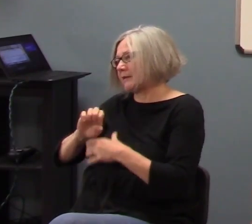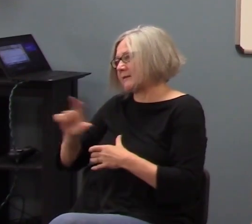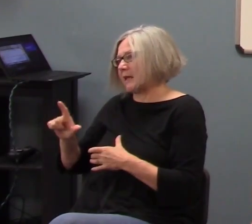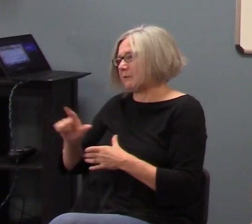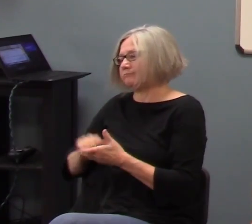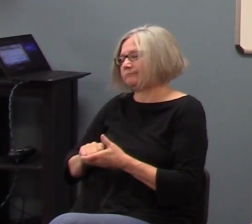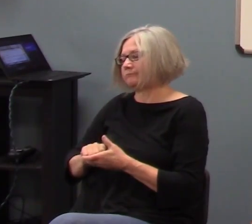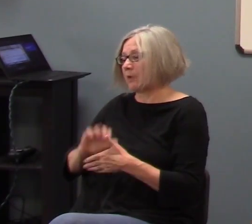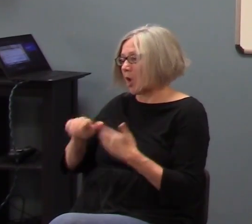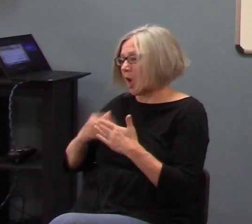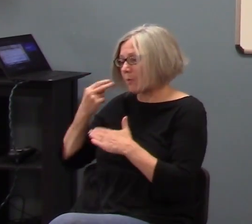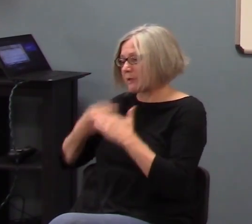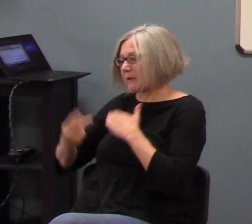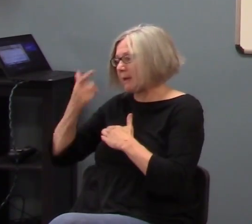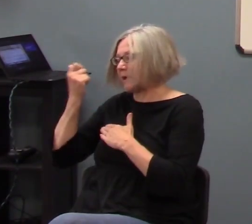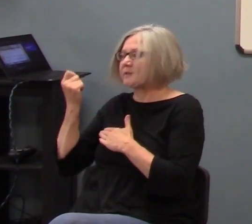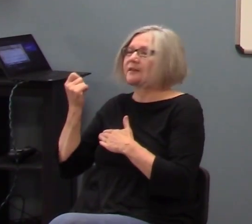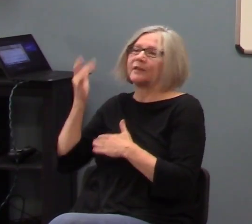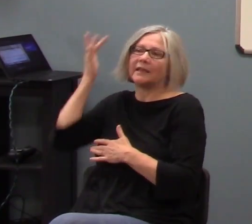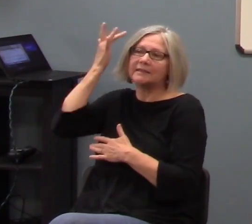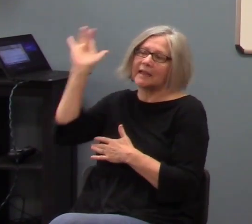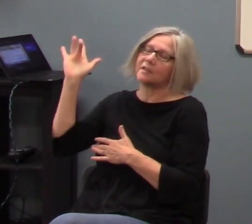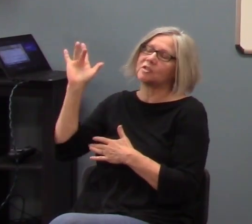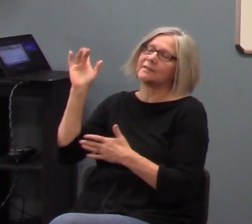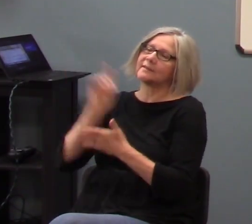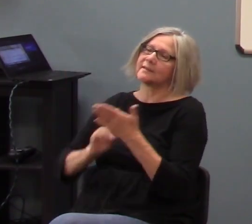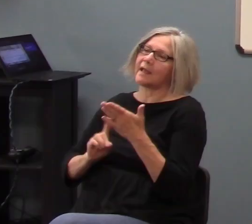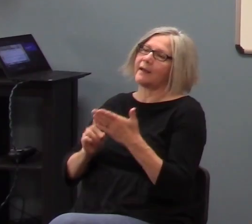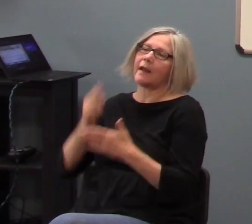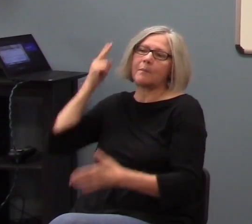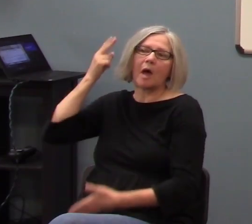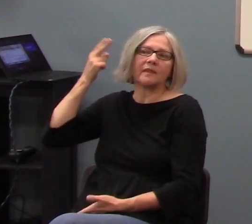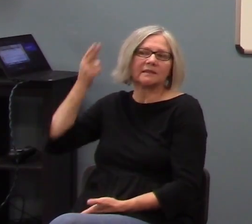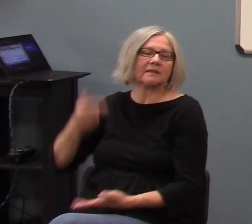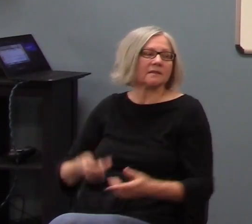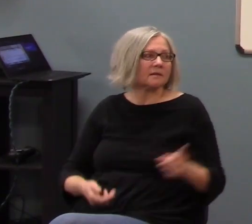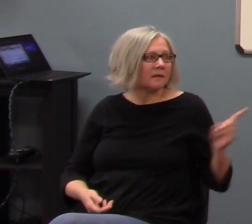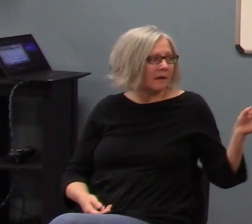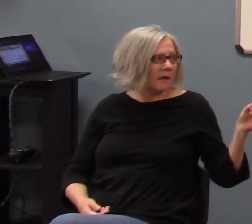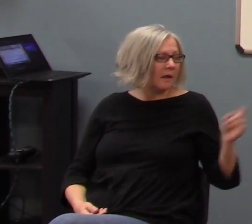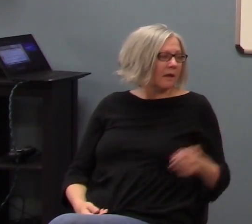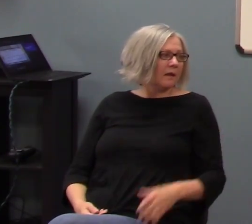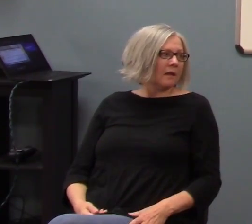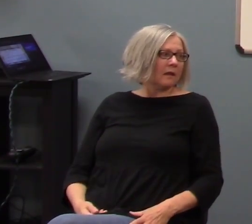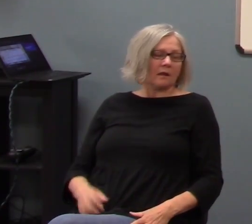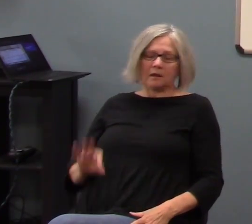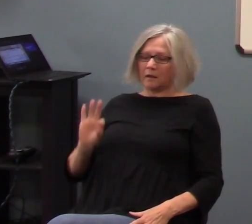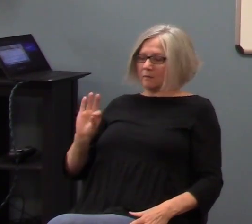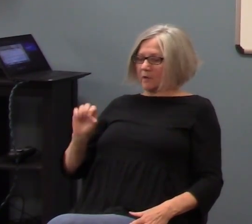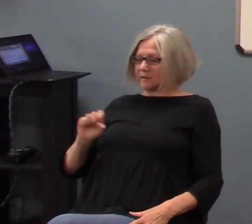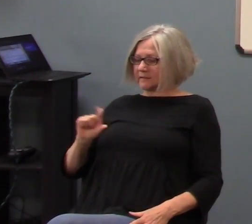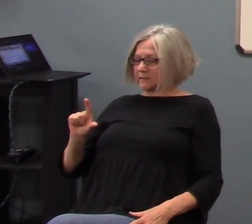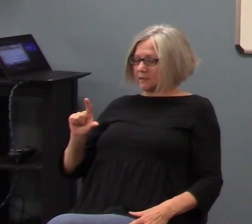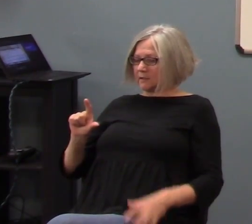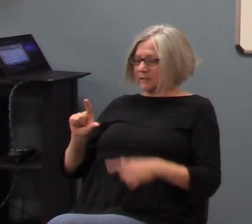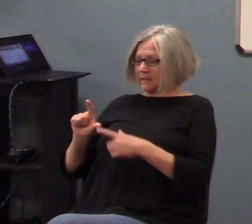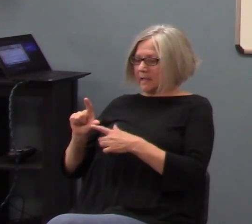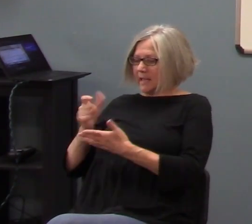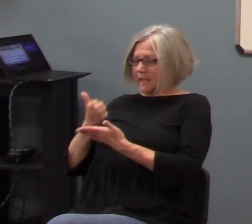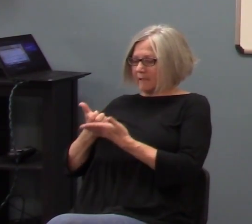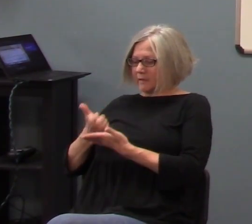predicted because of an intelligent design hypothesis. Yeah. So, the fossil